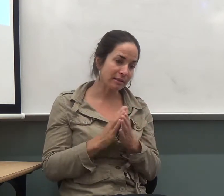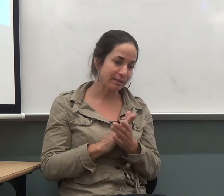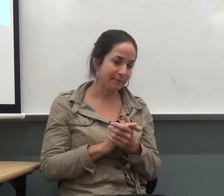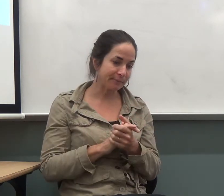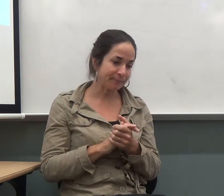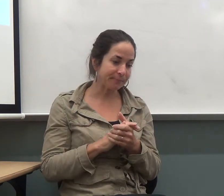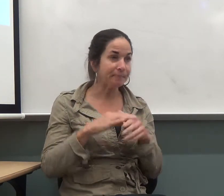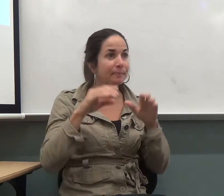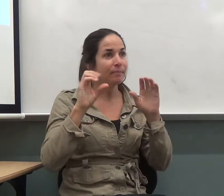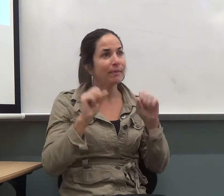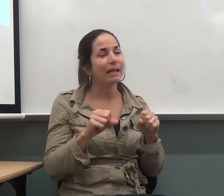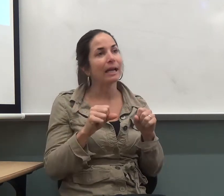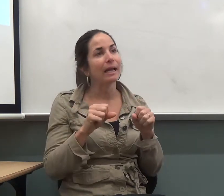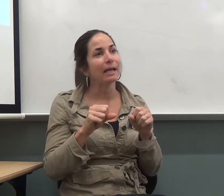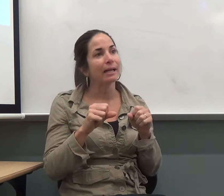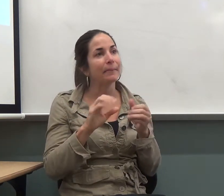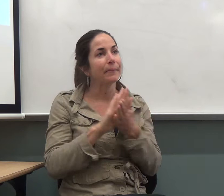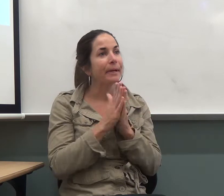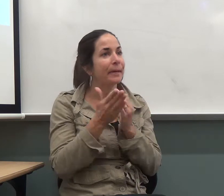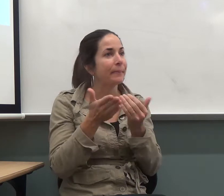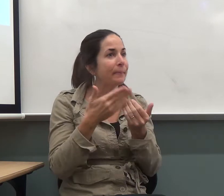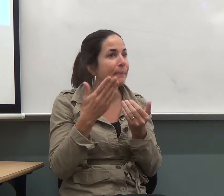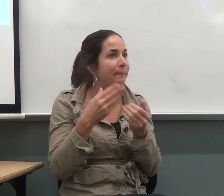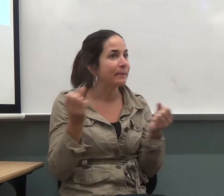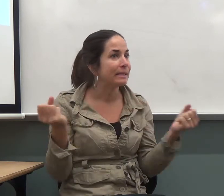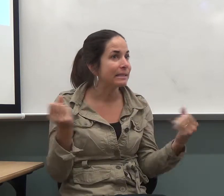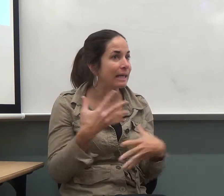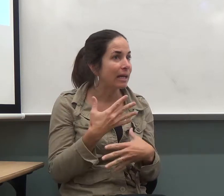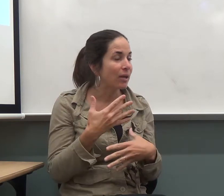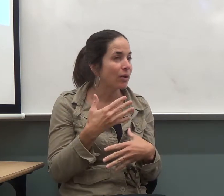can get easily scared by loud noises.